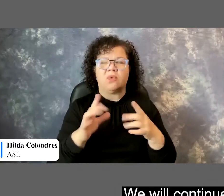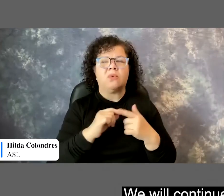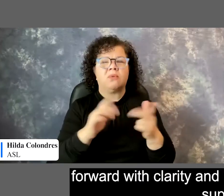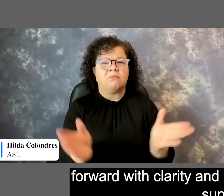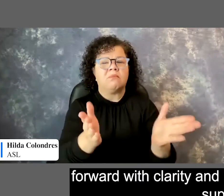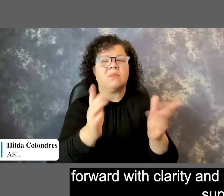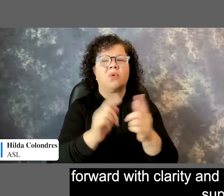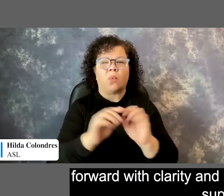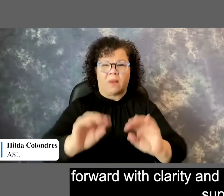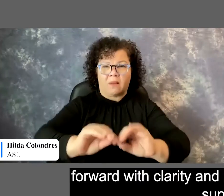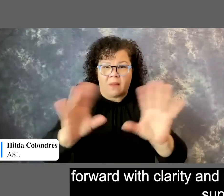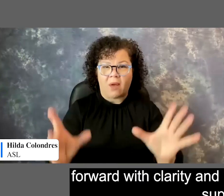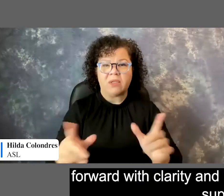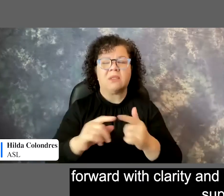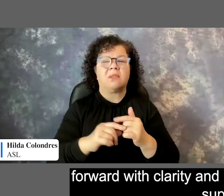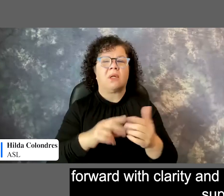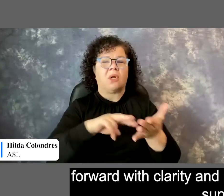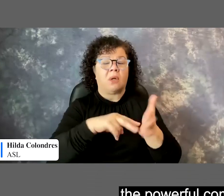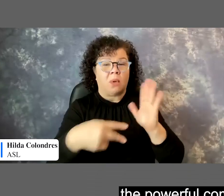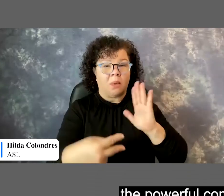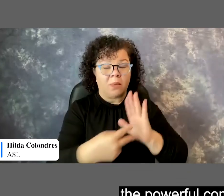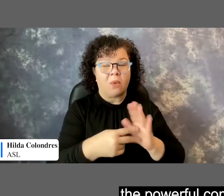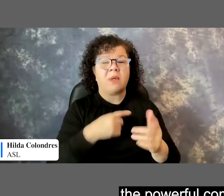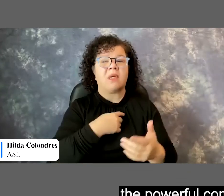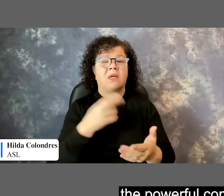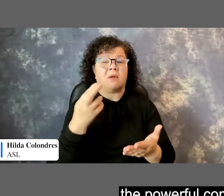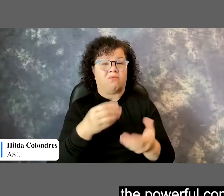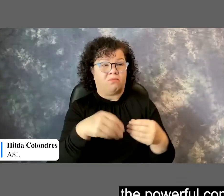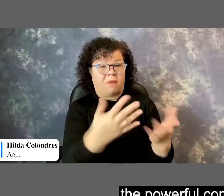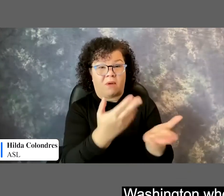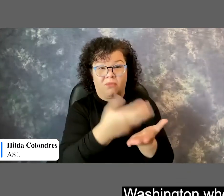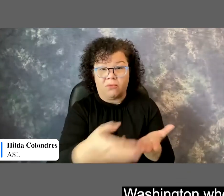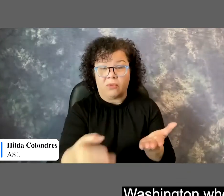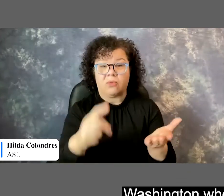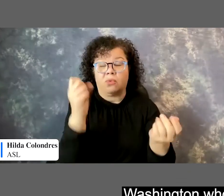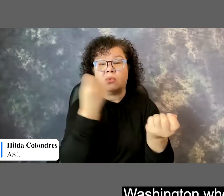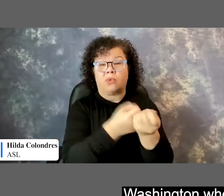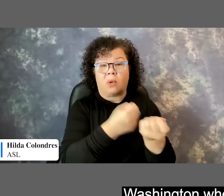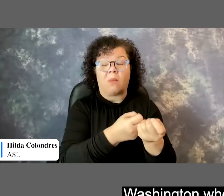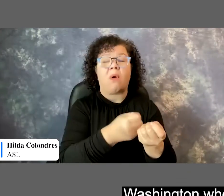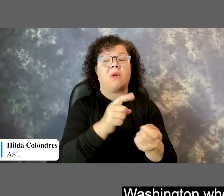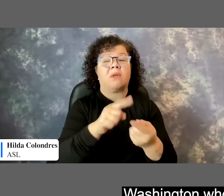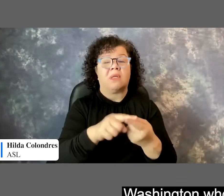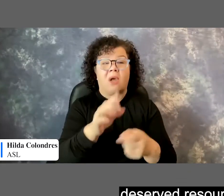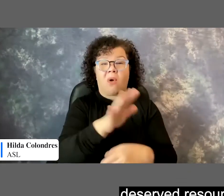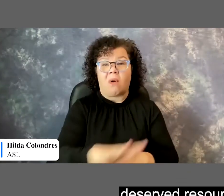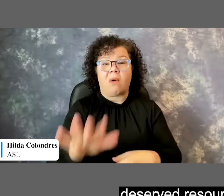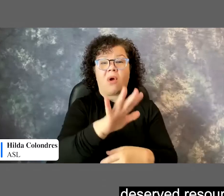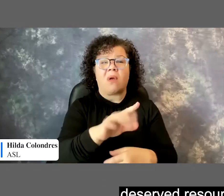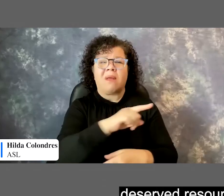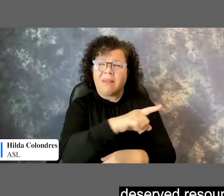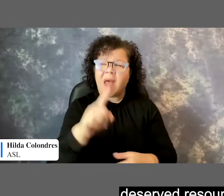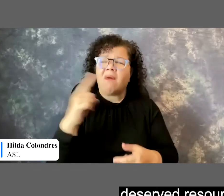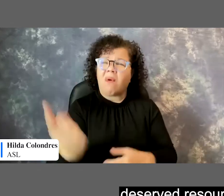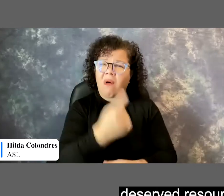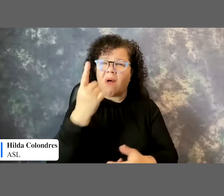purpose to resource and support the powerful communities across Washington who have always deserved resources